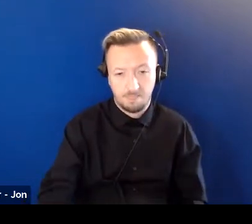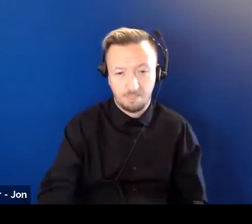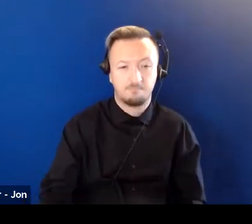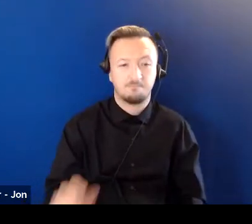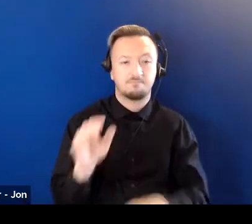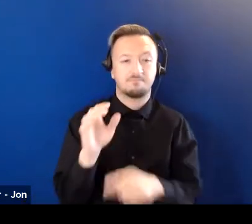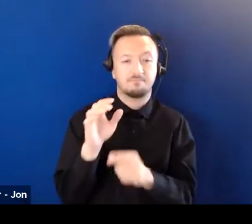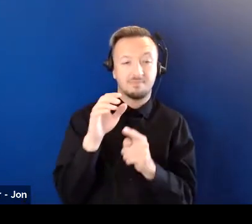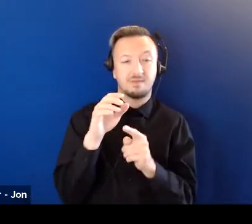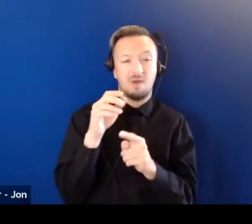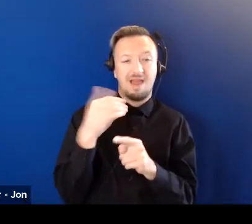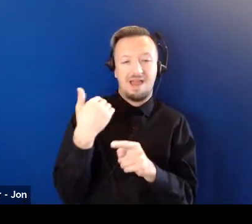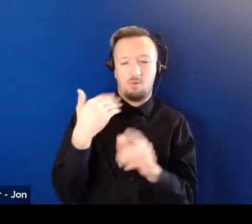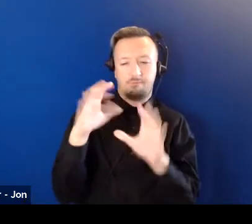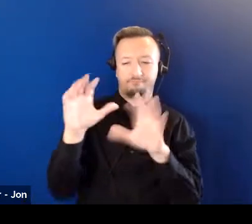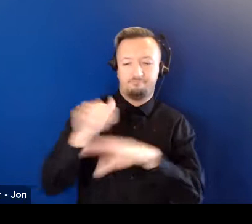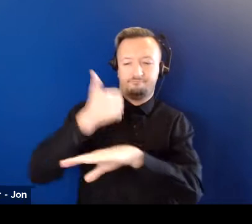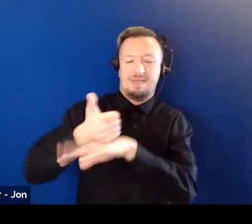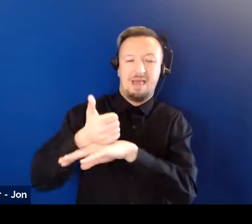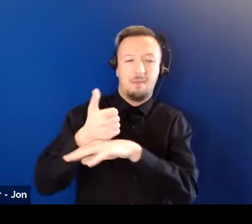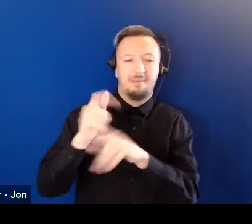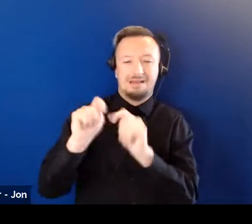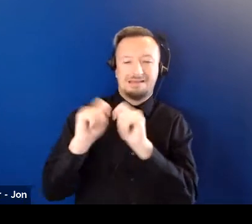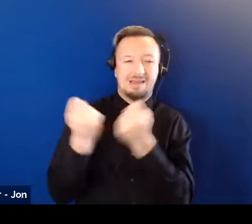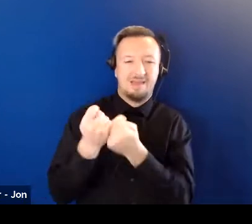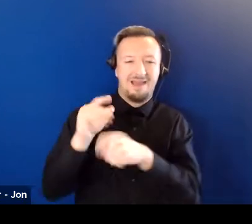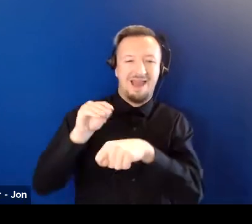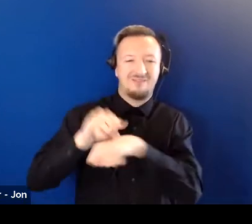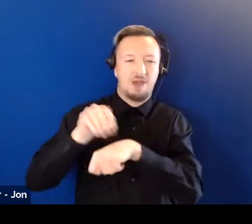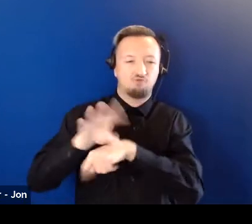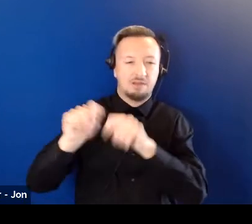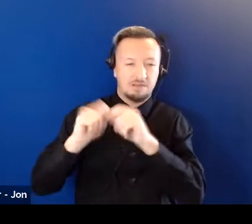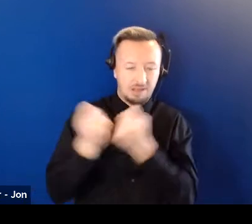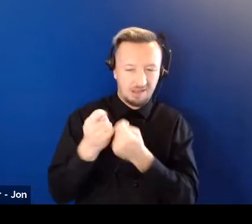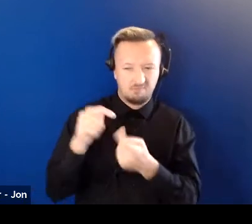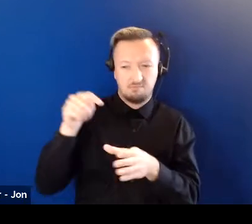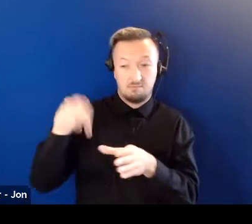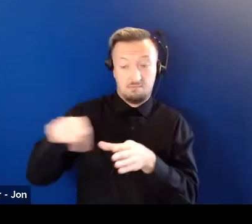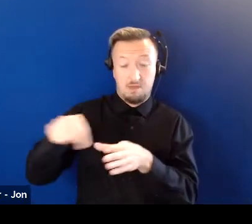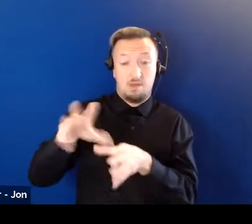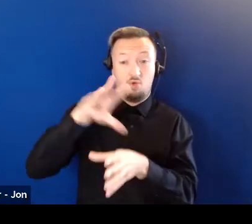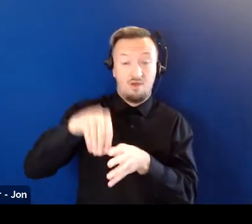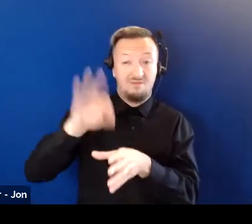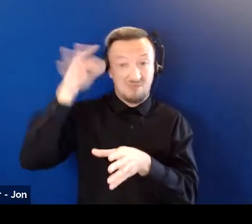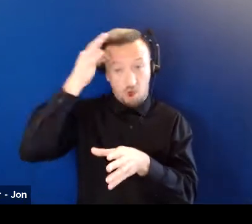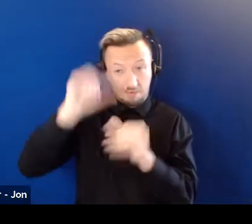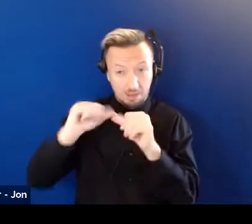with lived experience. It includes federal agency representation. It